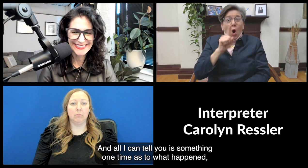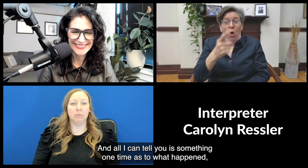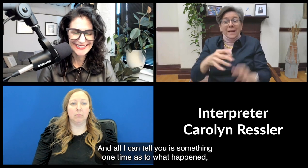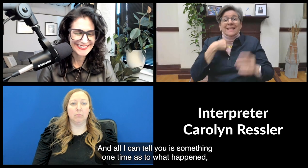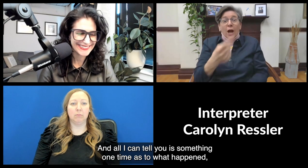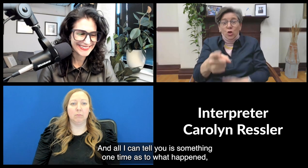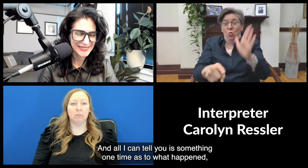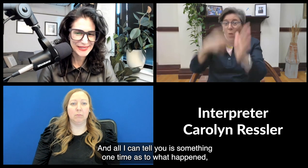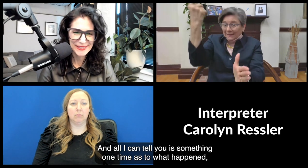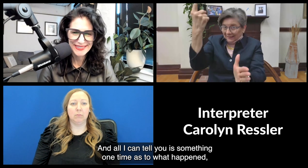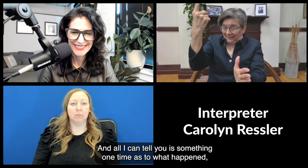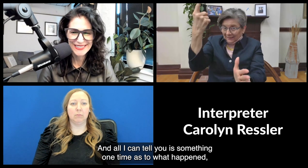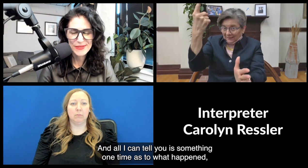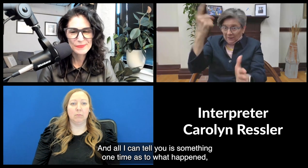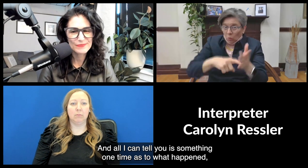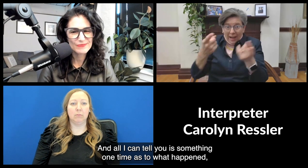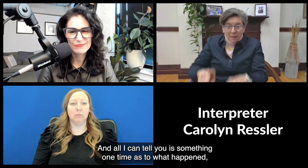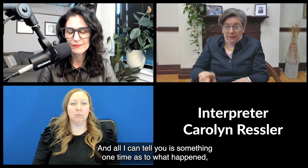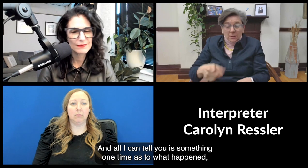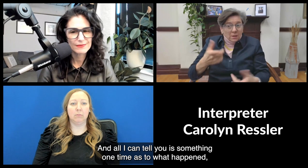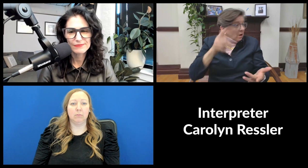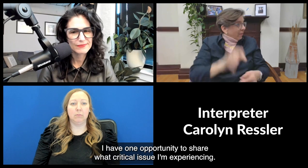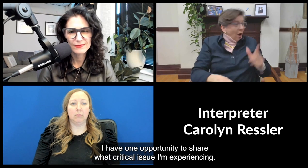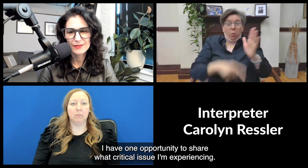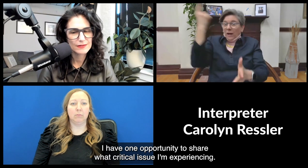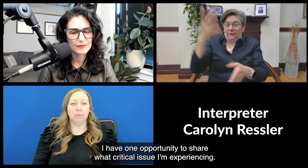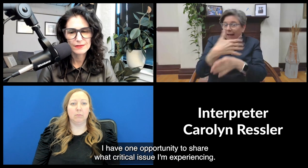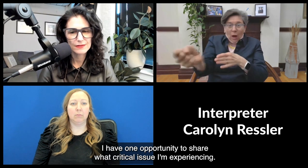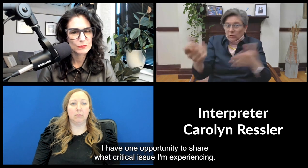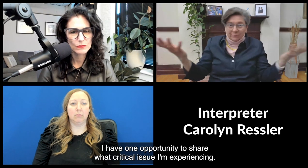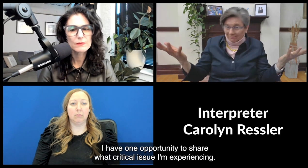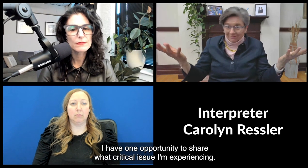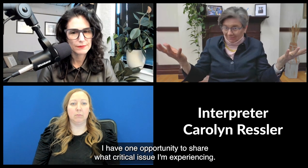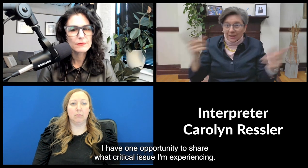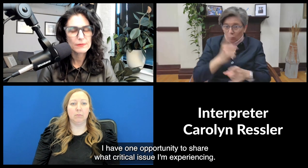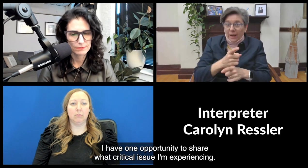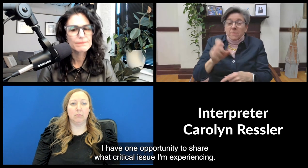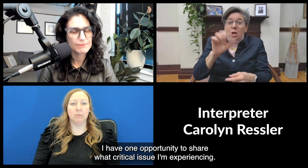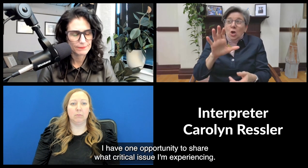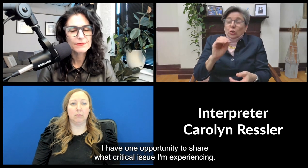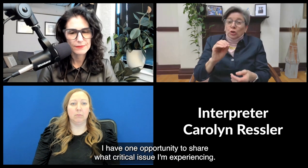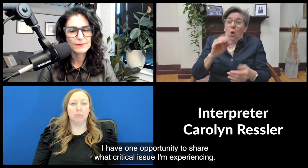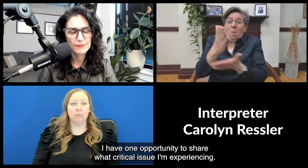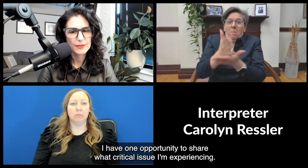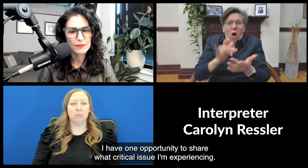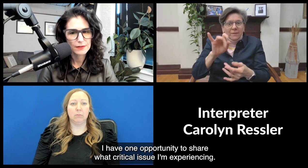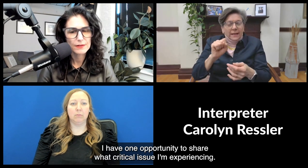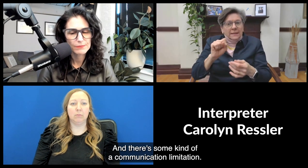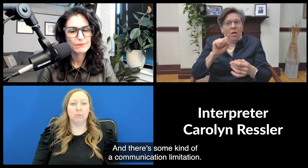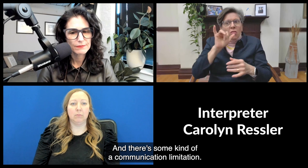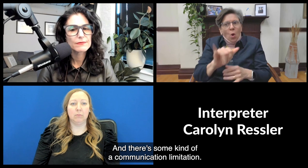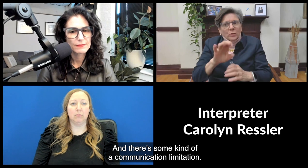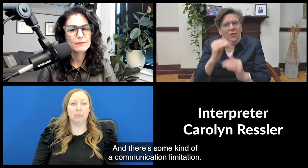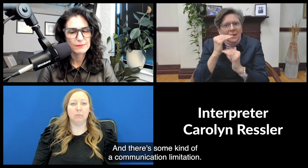a critical care moment, and all I can tell you is something one time as to what happened, I have one opportunity to share what critical